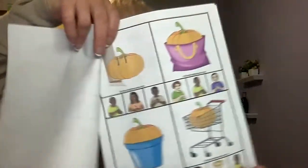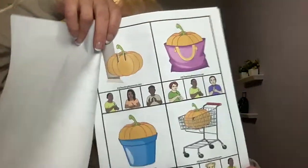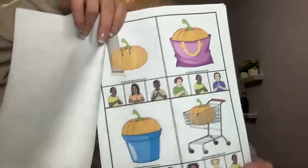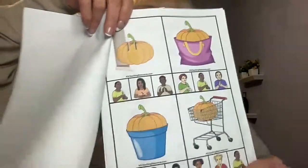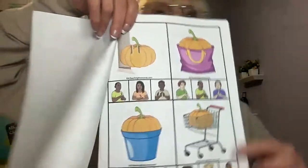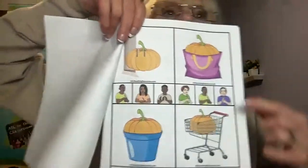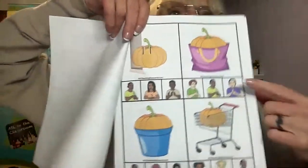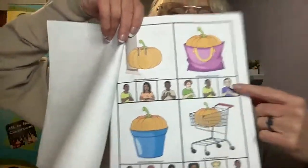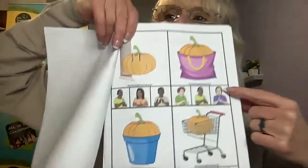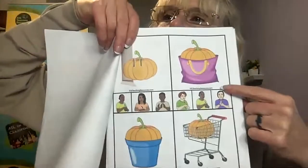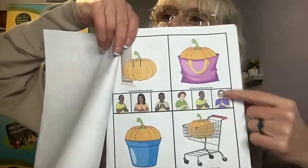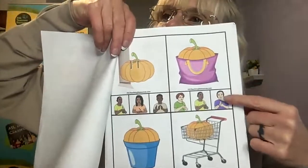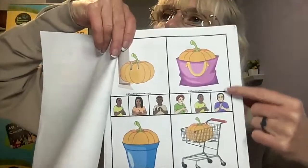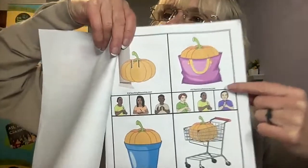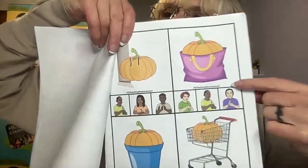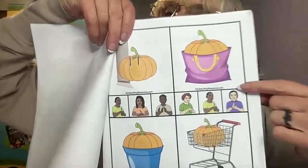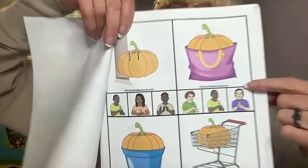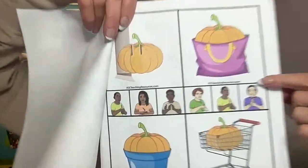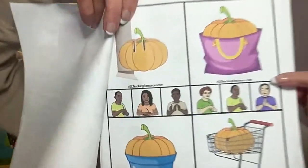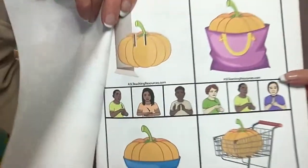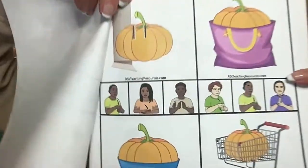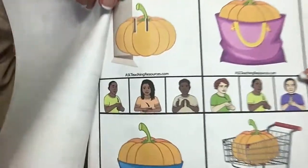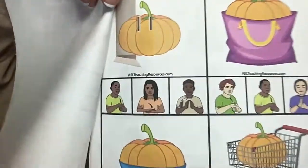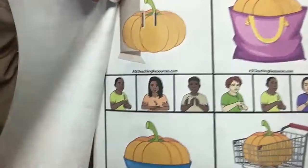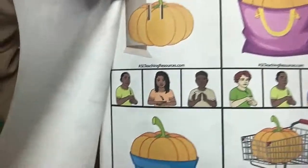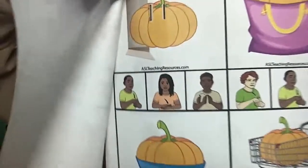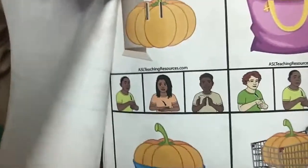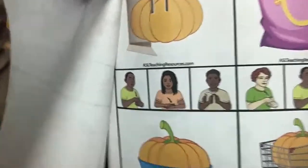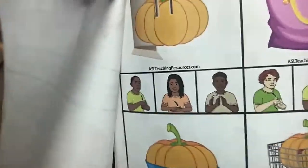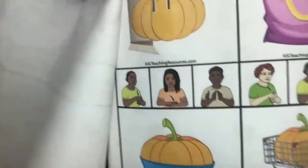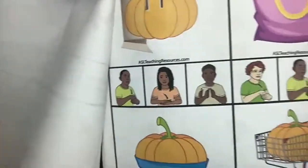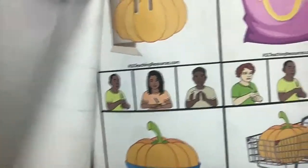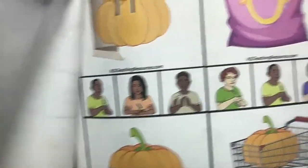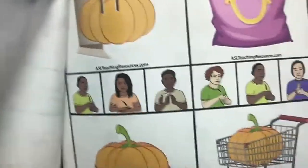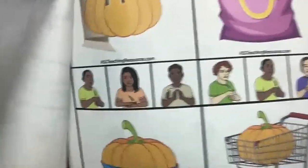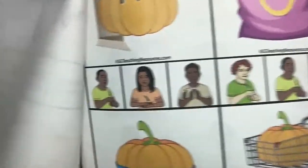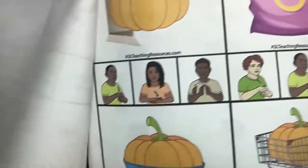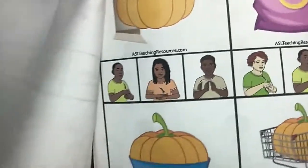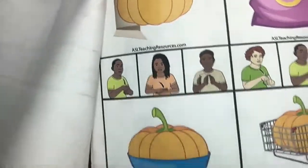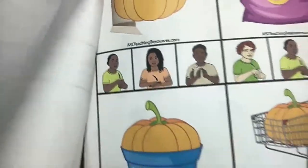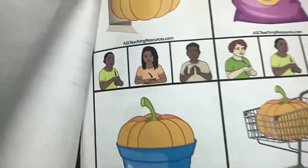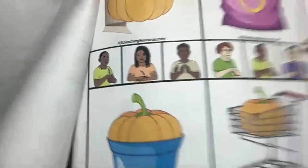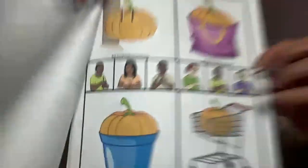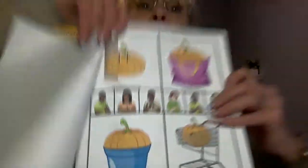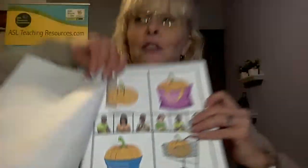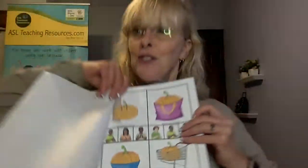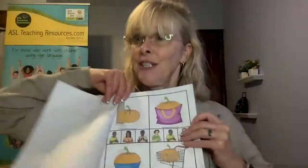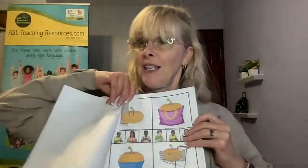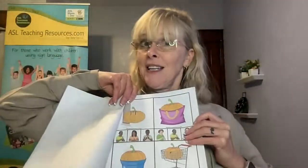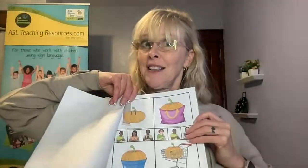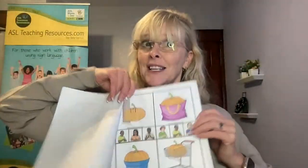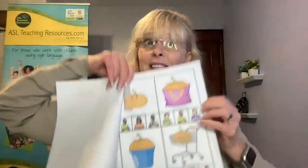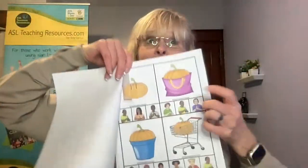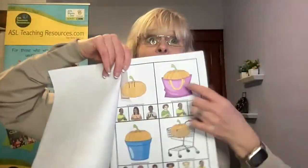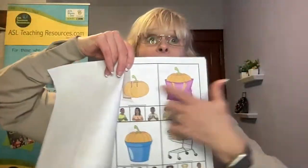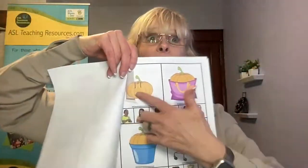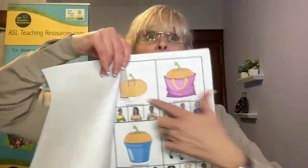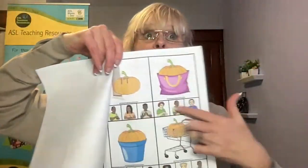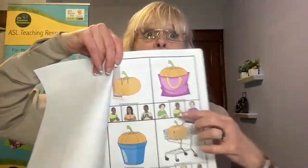sign language. Look at that. Let me zoom in some for you. Can you see that? diversity in these characters